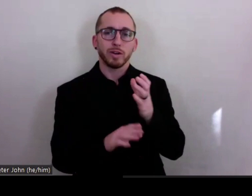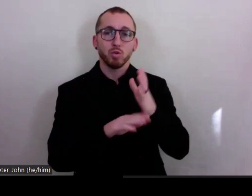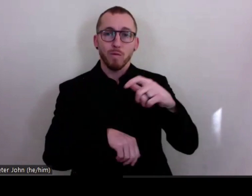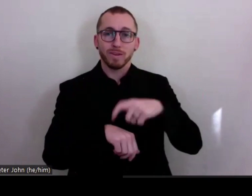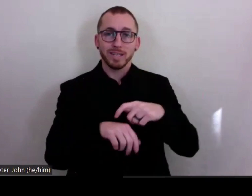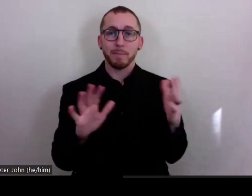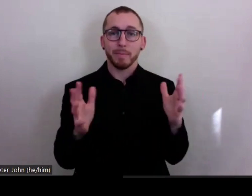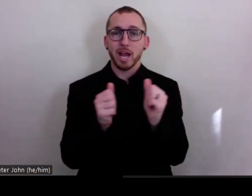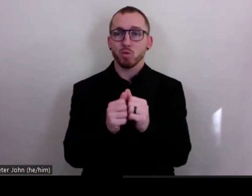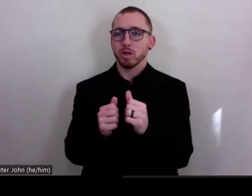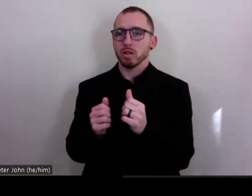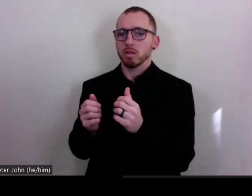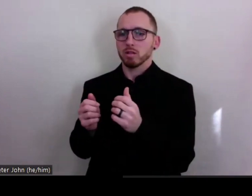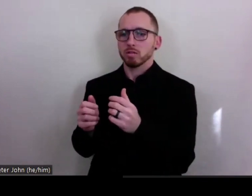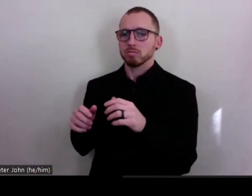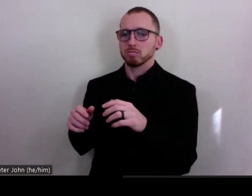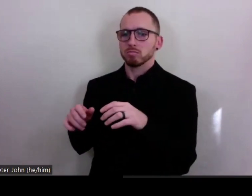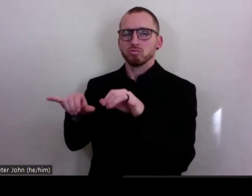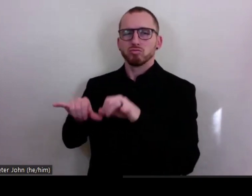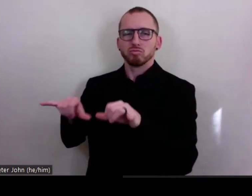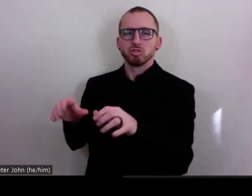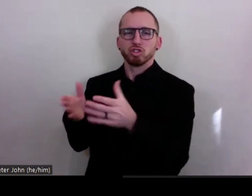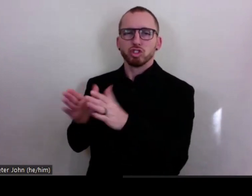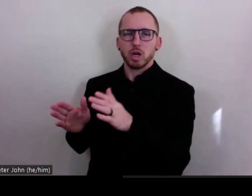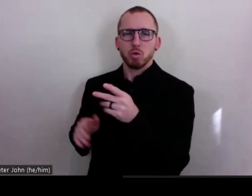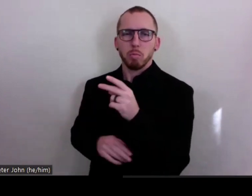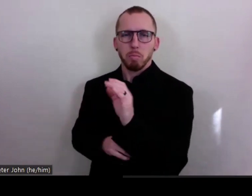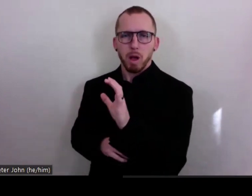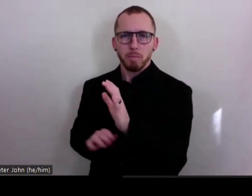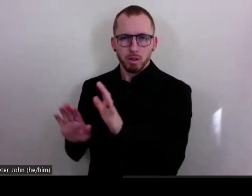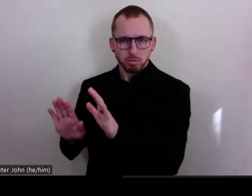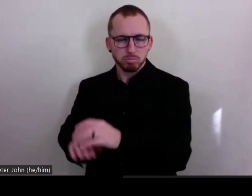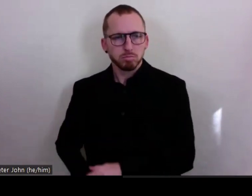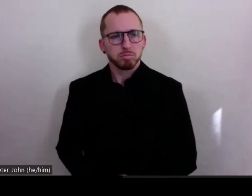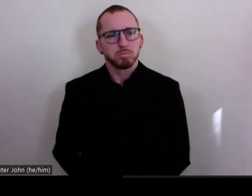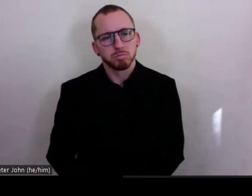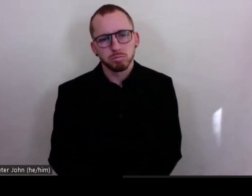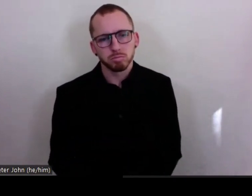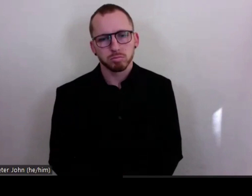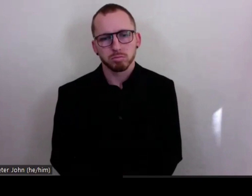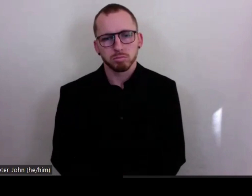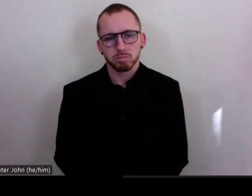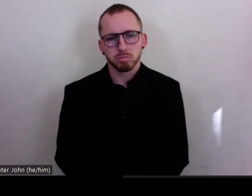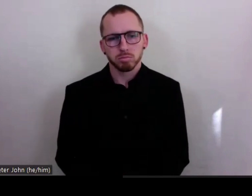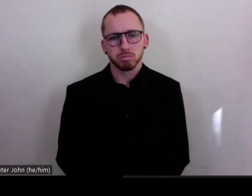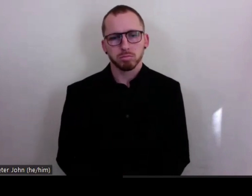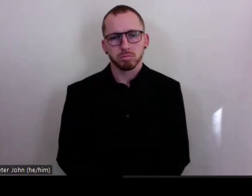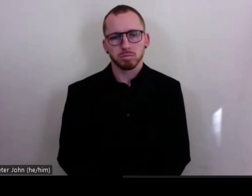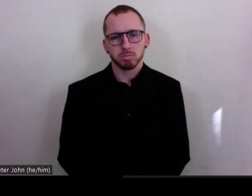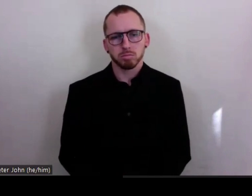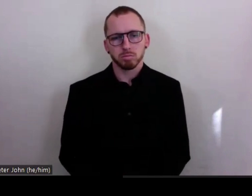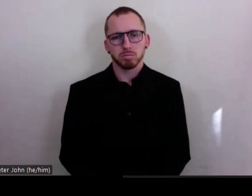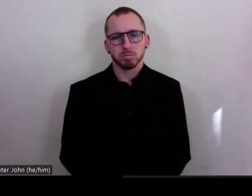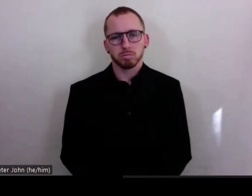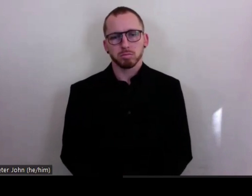blue line up on the top are civilians, the lower line are our U.S. veteran population.